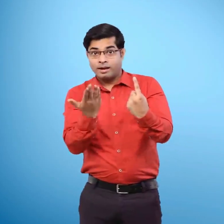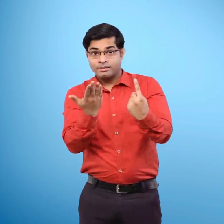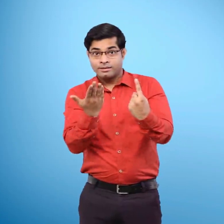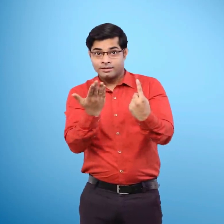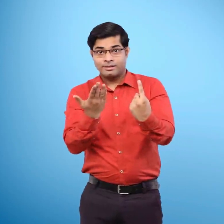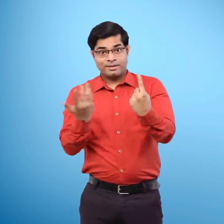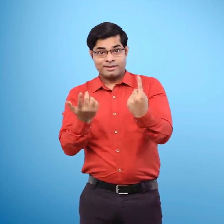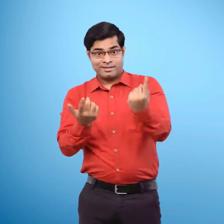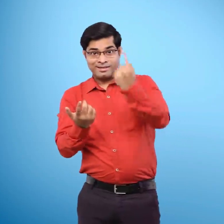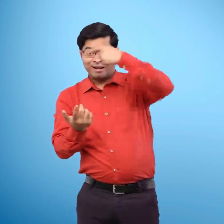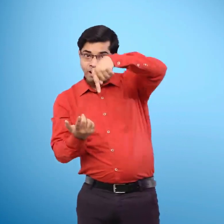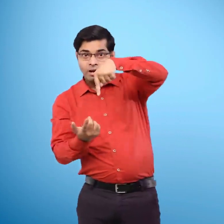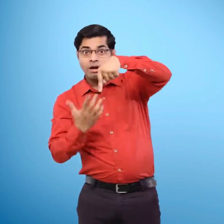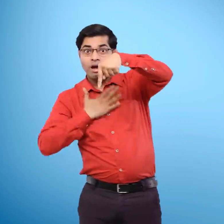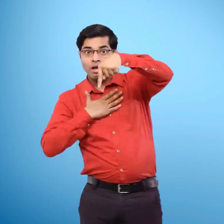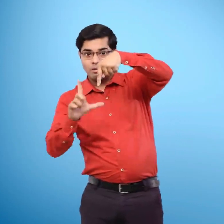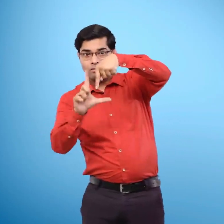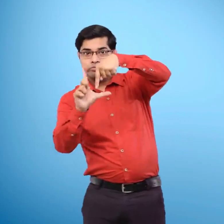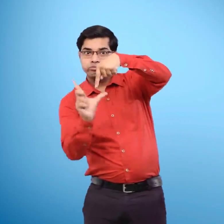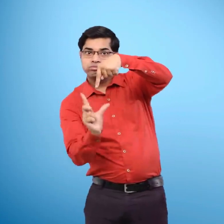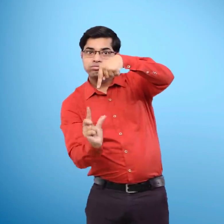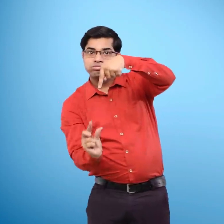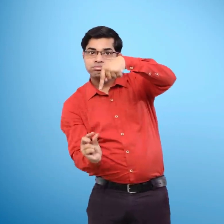or stem pointing at the top alternatively.